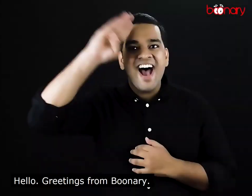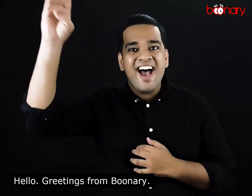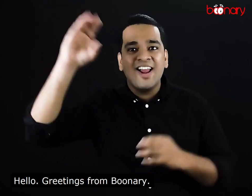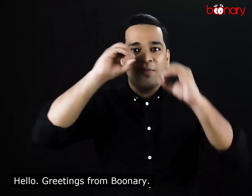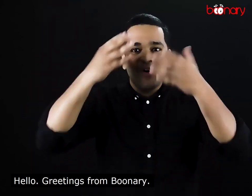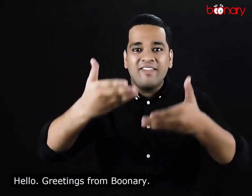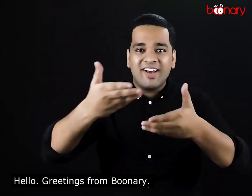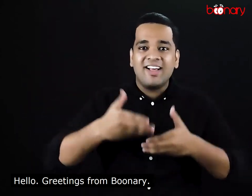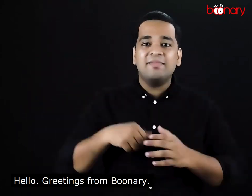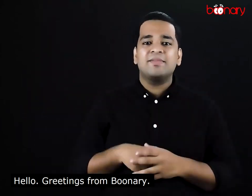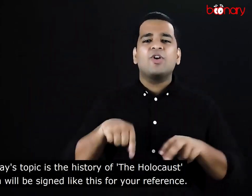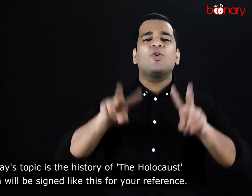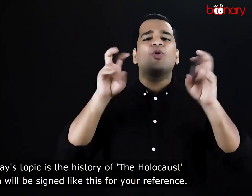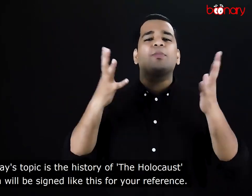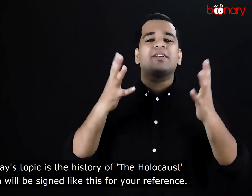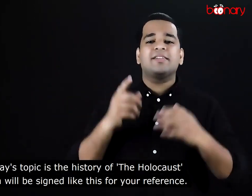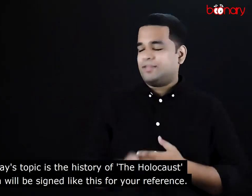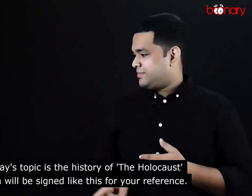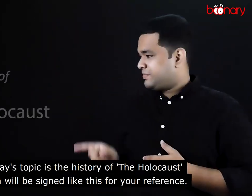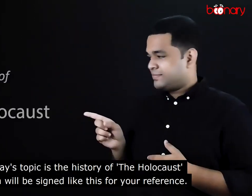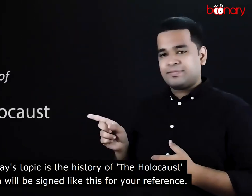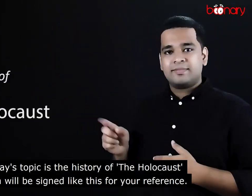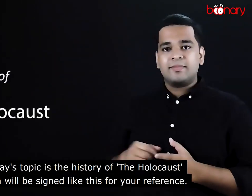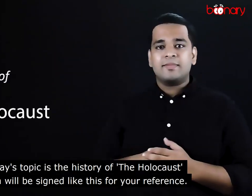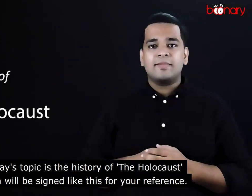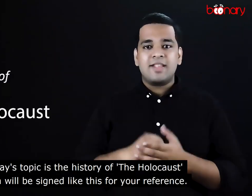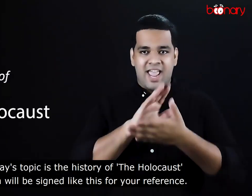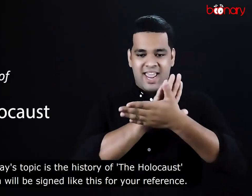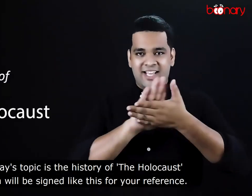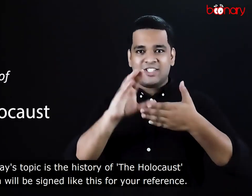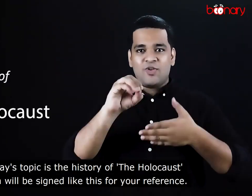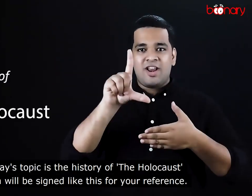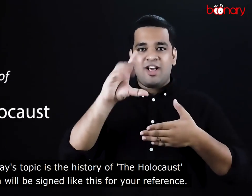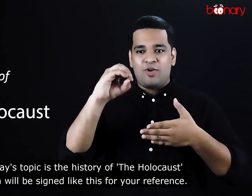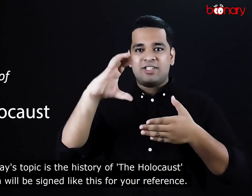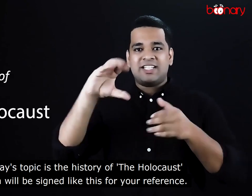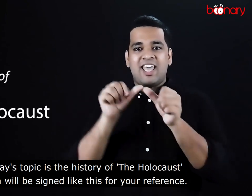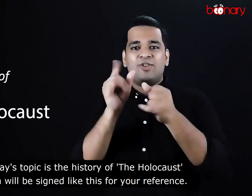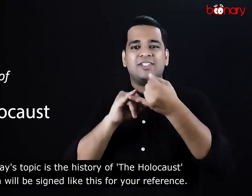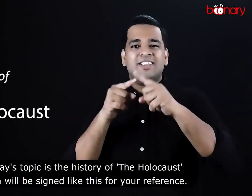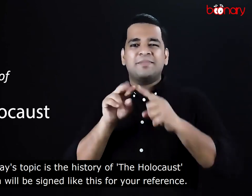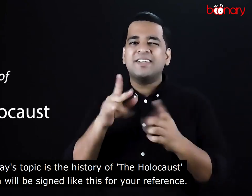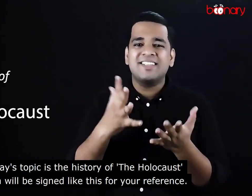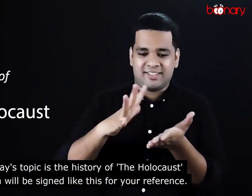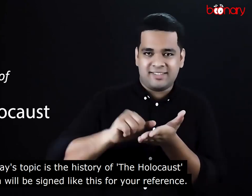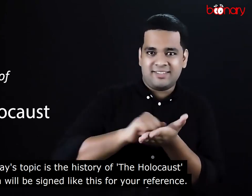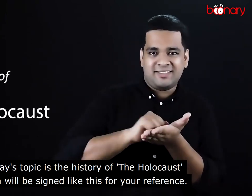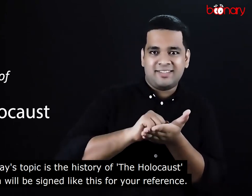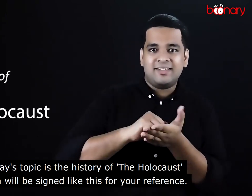Hello, greetings from Booneri. Today's topic is the history of the Holocaust, which will be signed